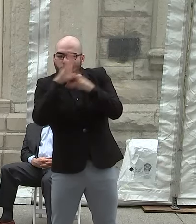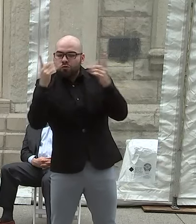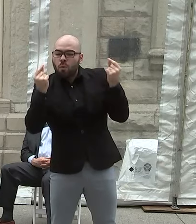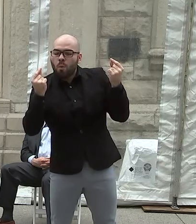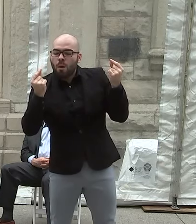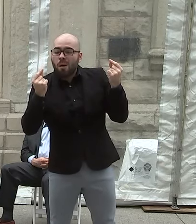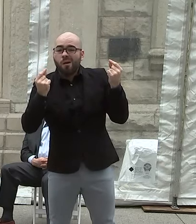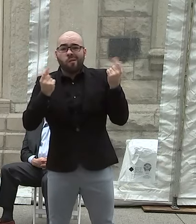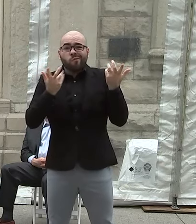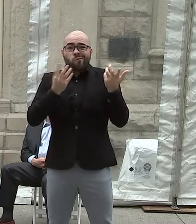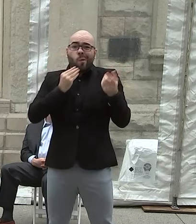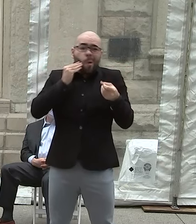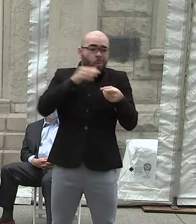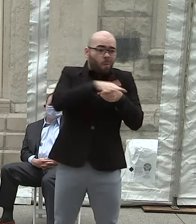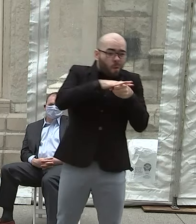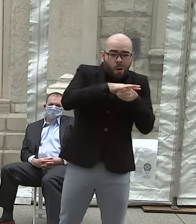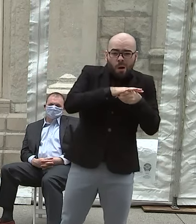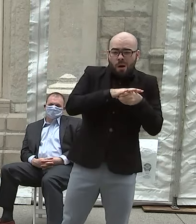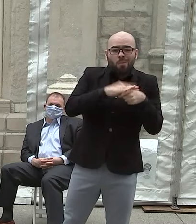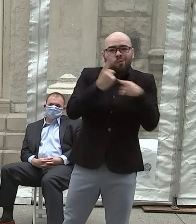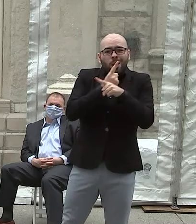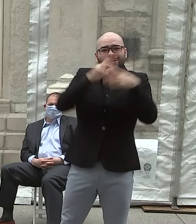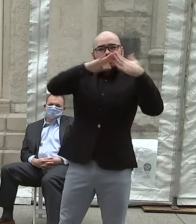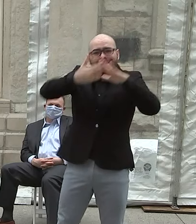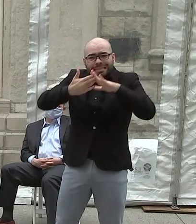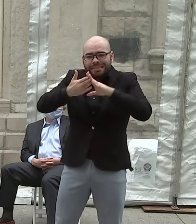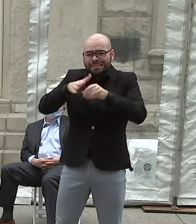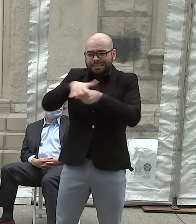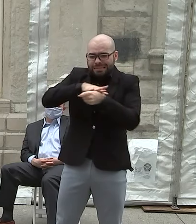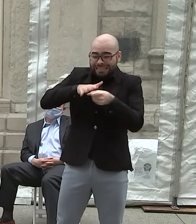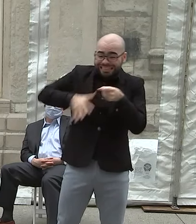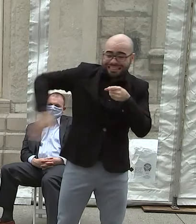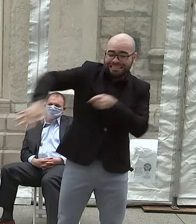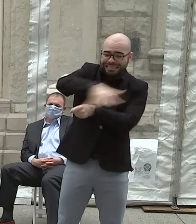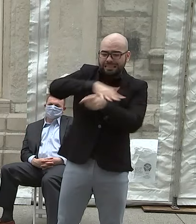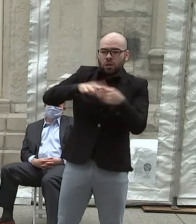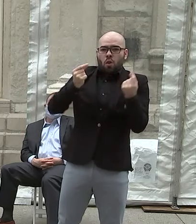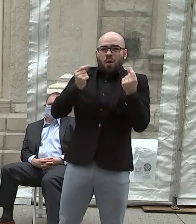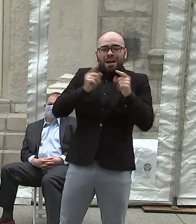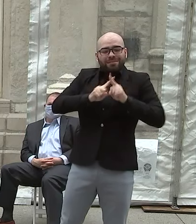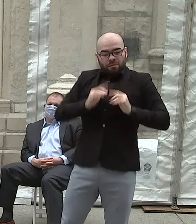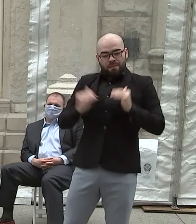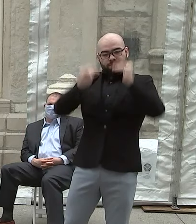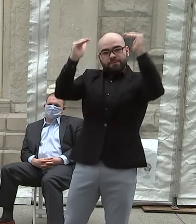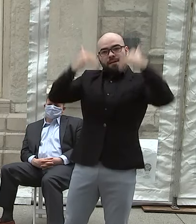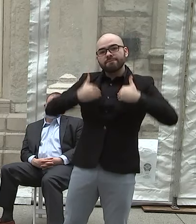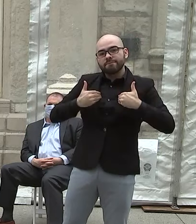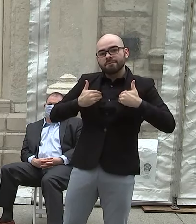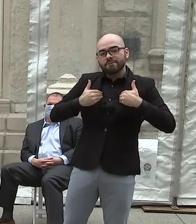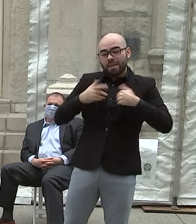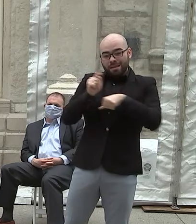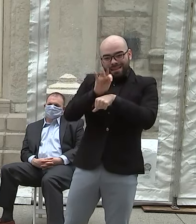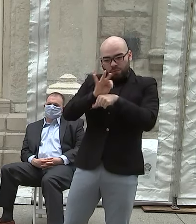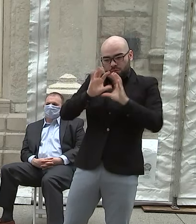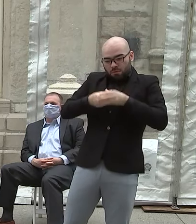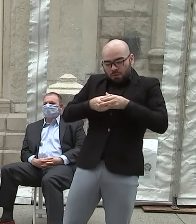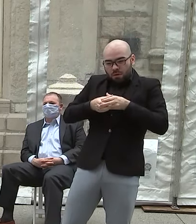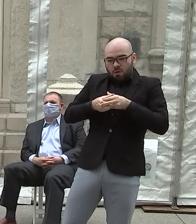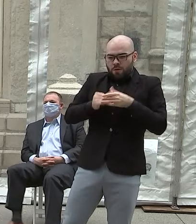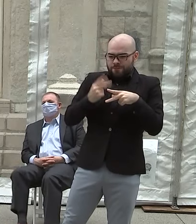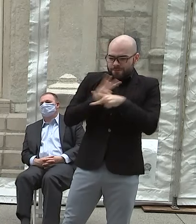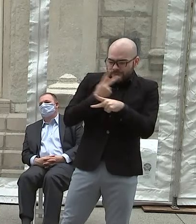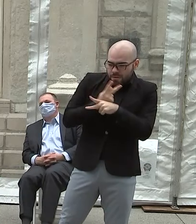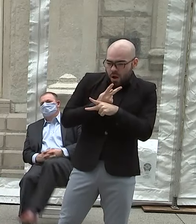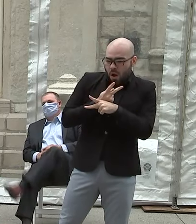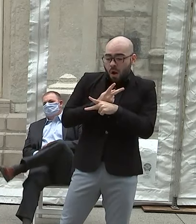level, at the block level, but also at the city and the regional level. That's what this task force is all about, is framing out